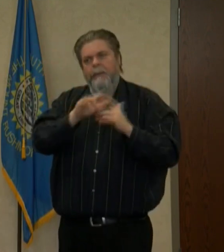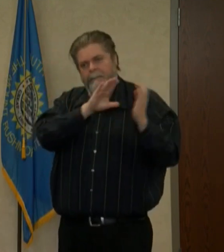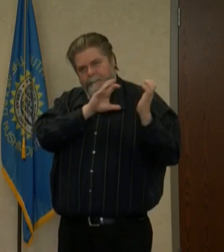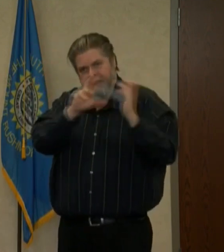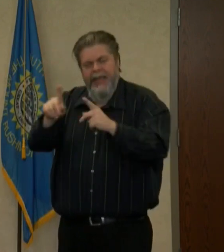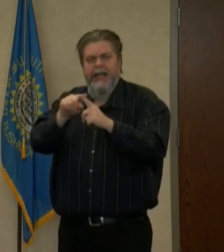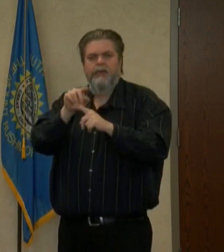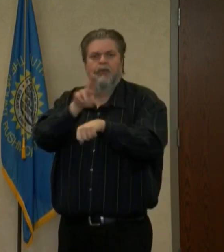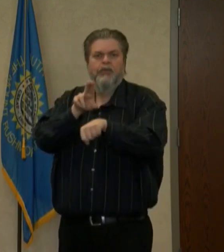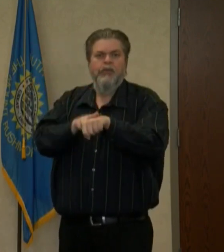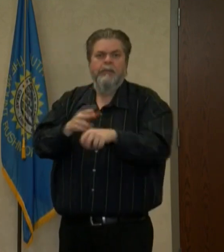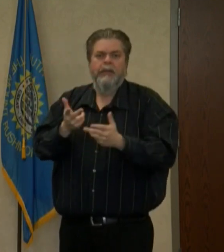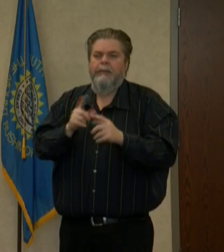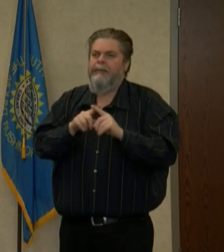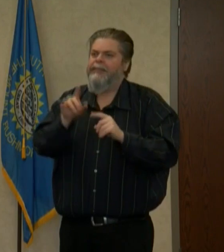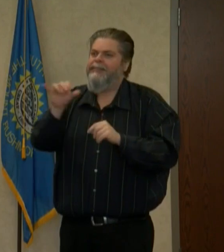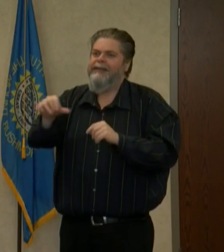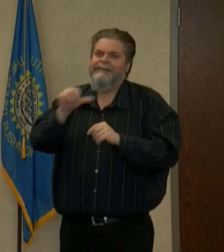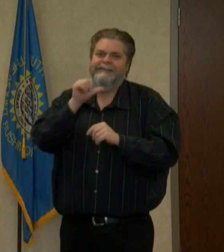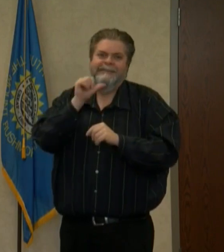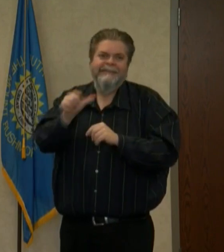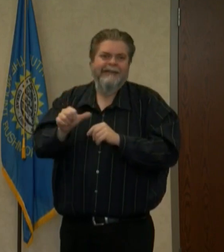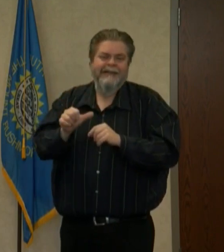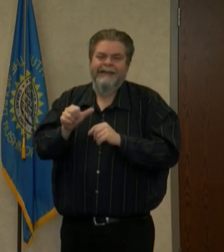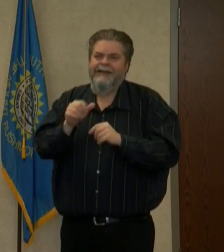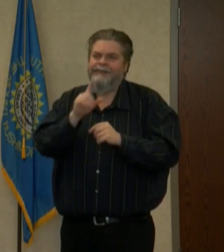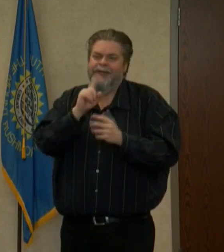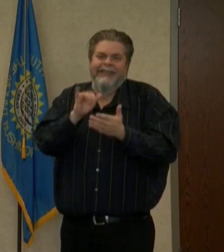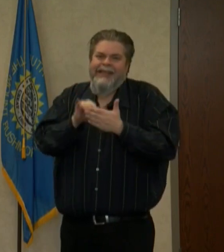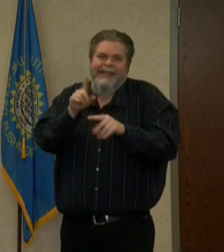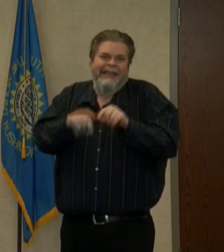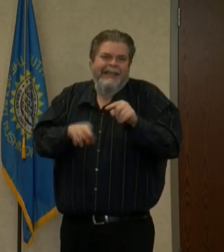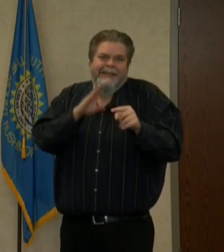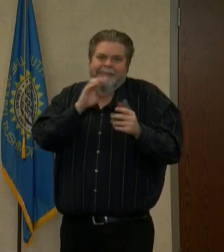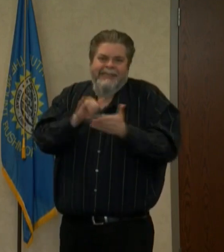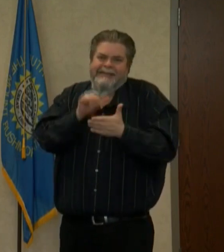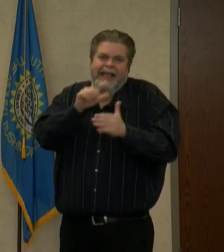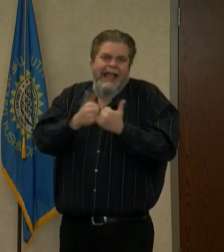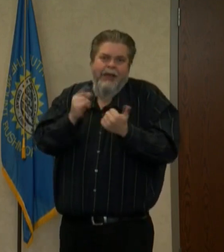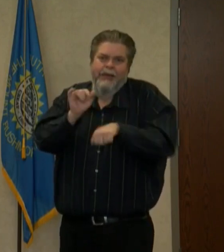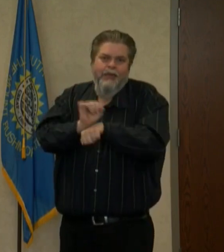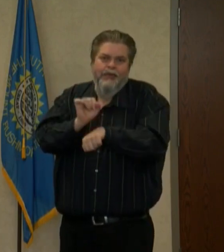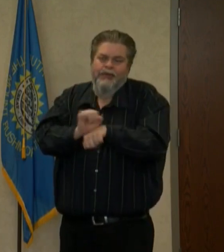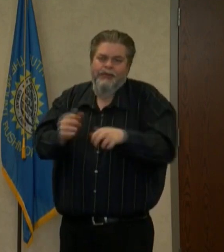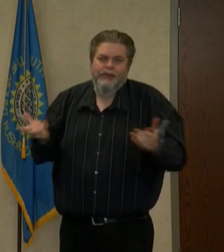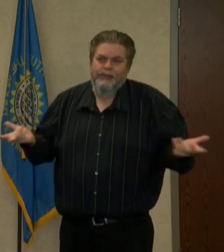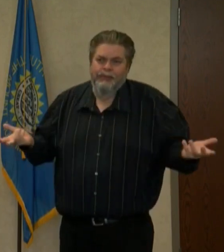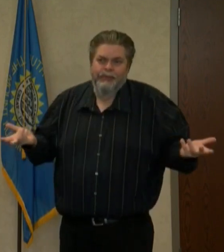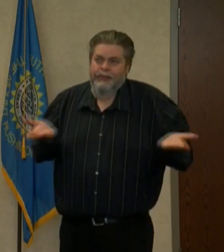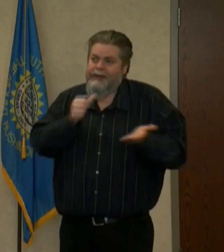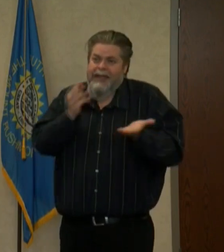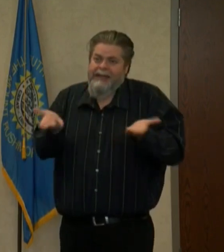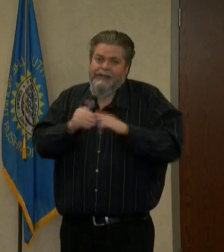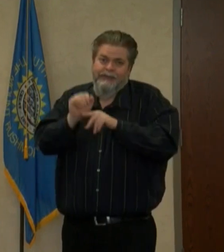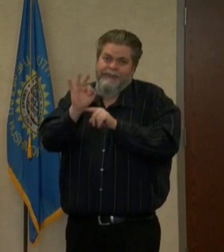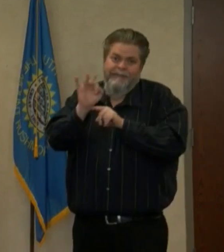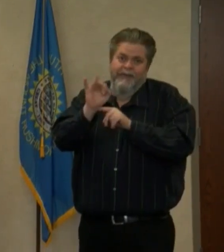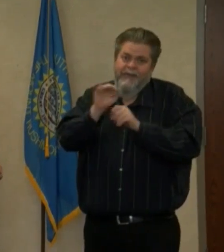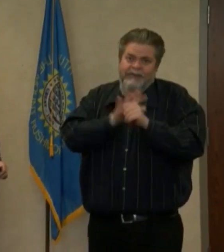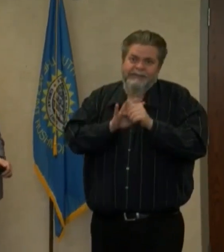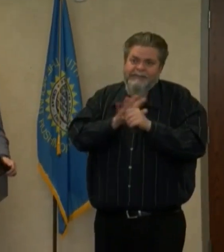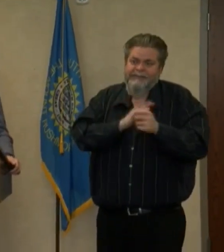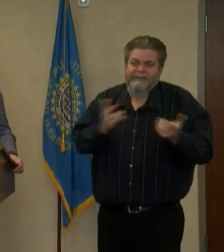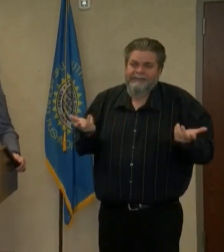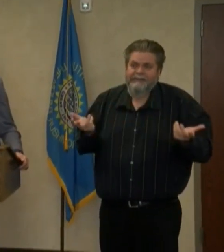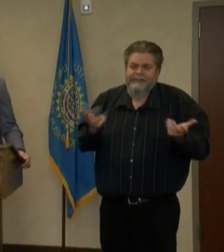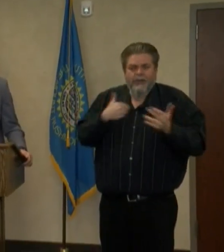it. It's not really how it works. And especially that's not how it works in Sioux Falls when we're